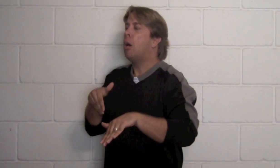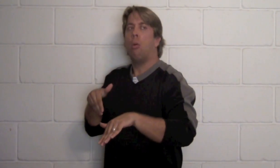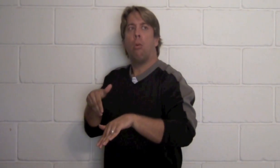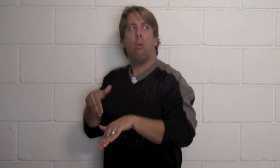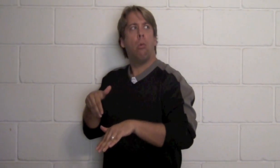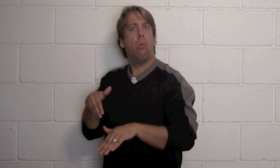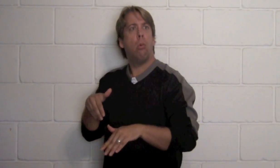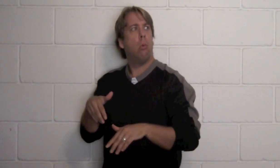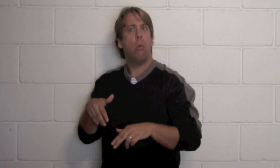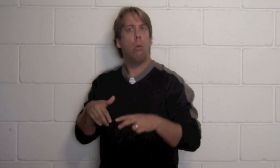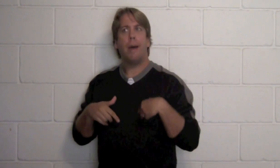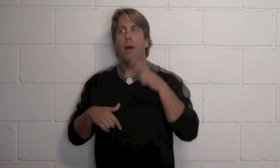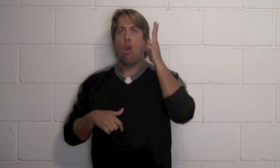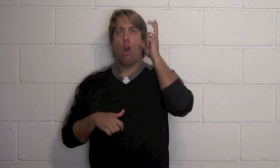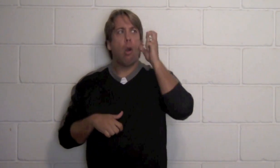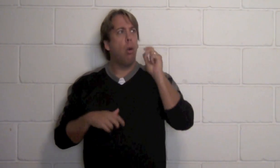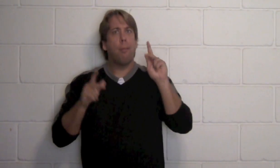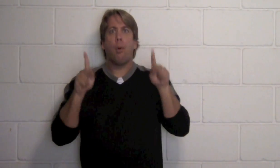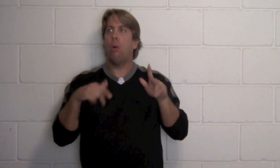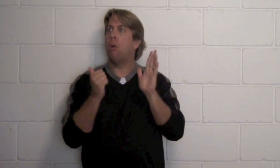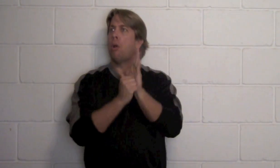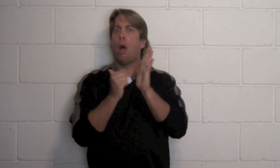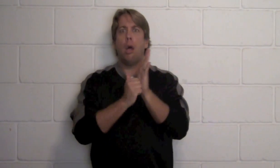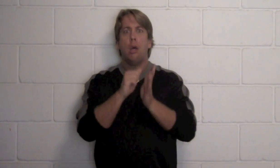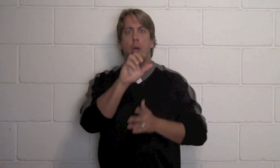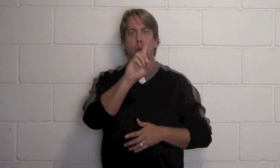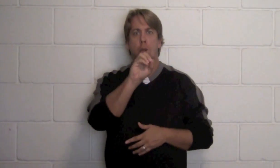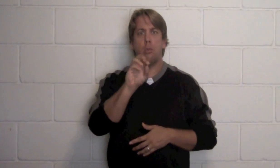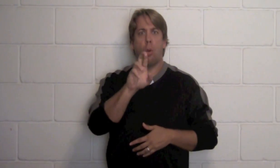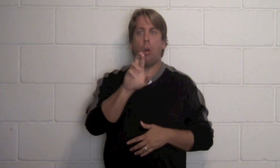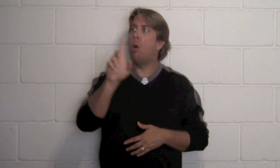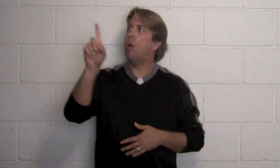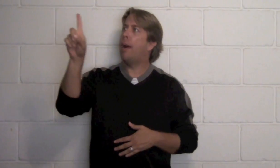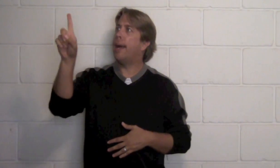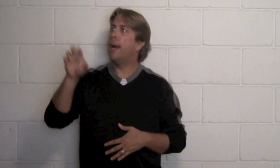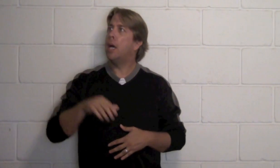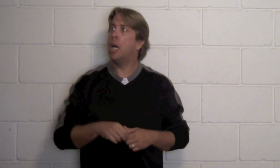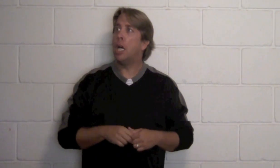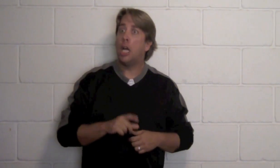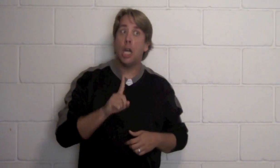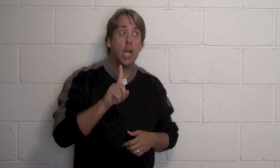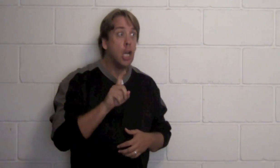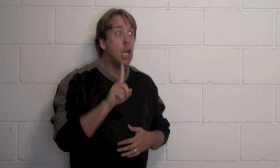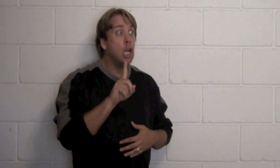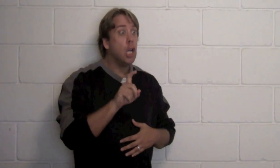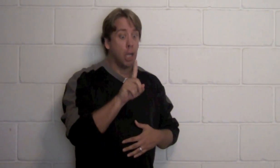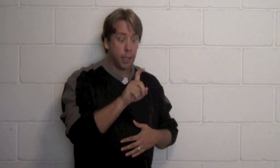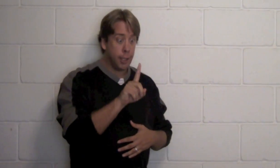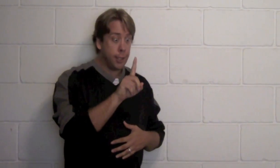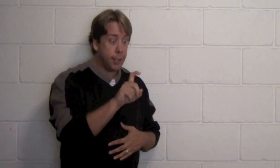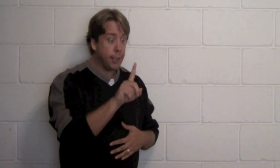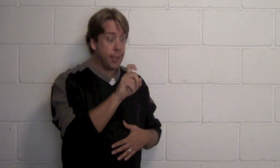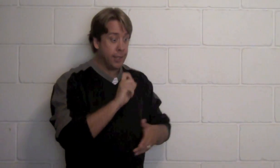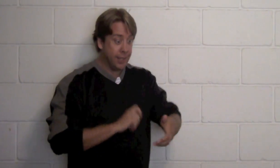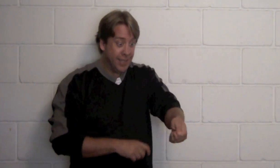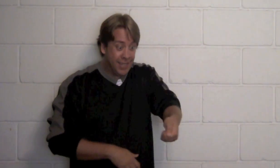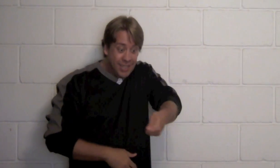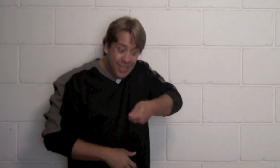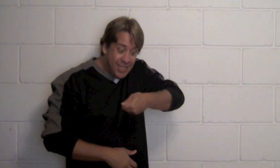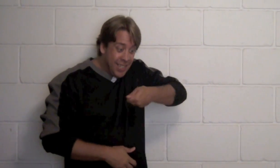And she got up, looked at the door, and said, I think I just heard somebody knocking at the door. Hold on. She went to the door, opened it